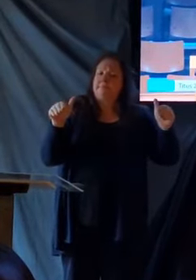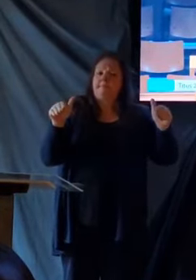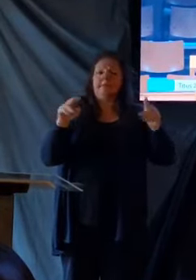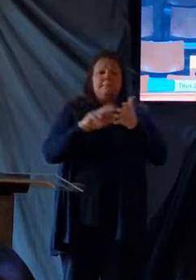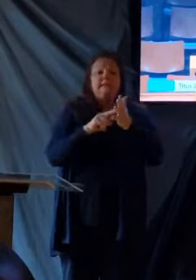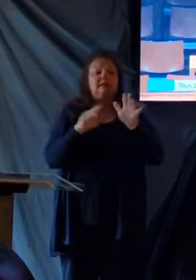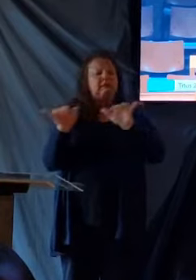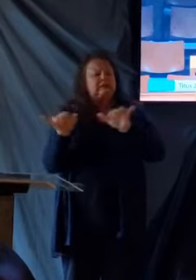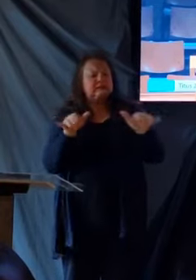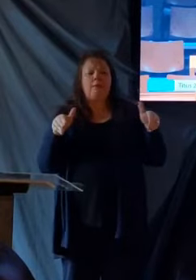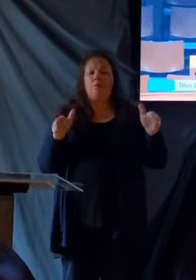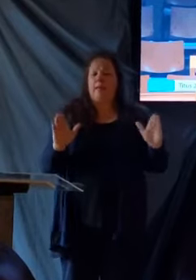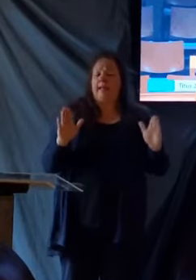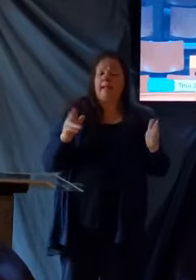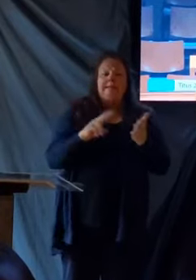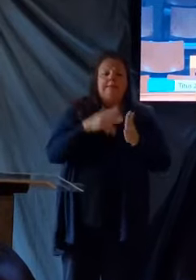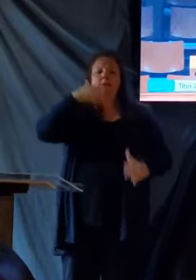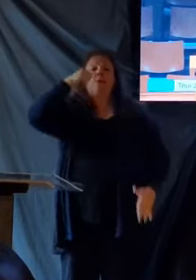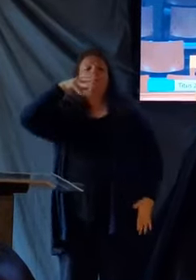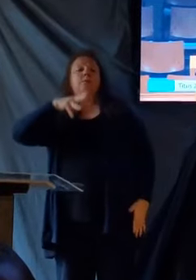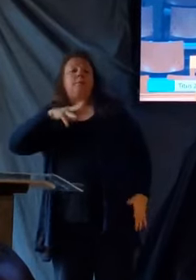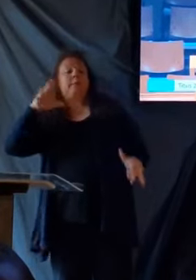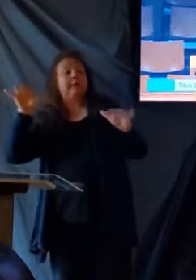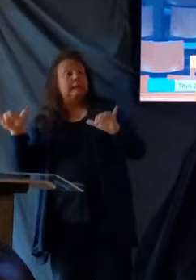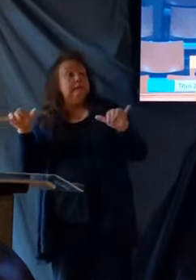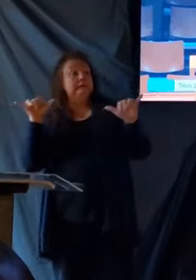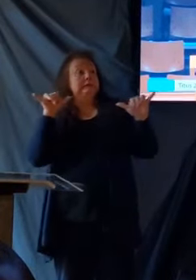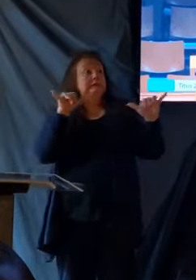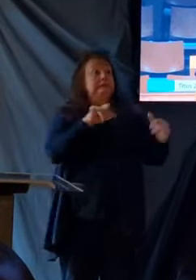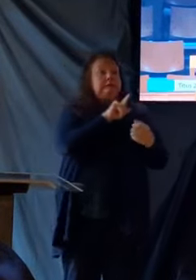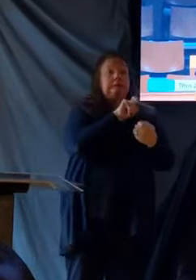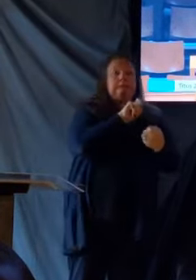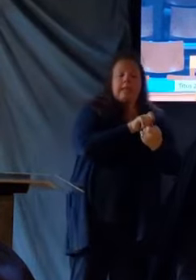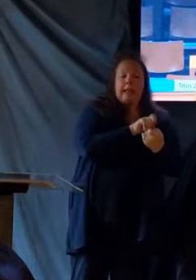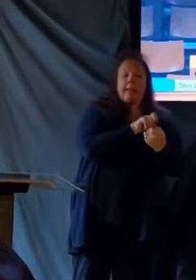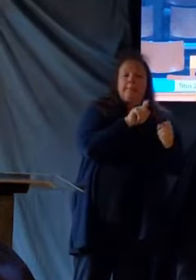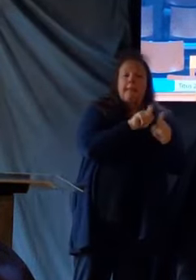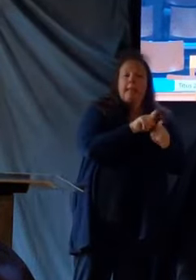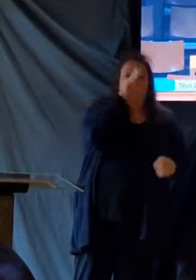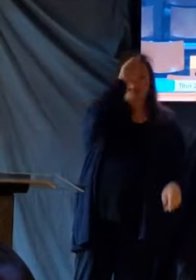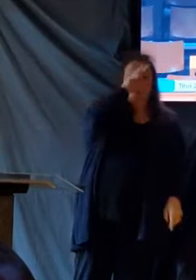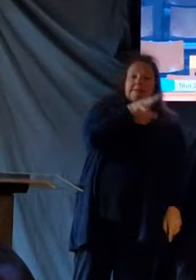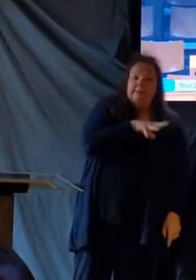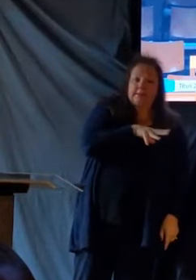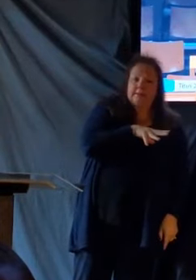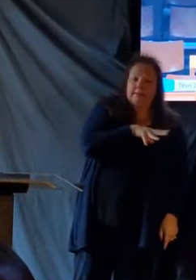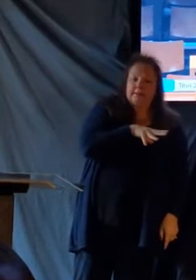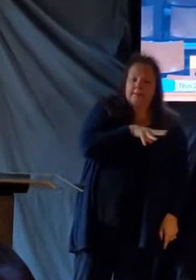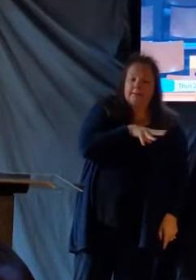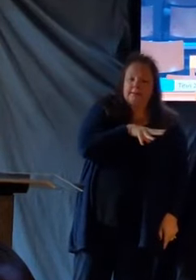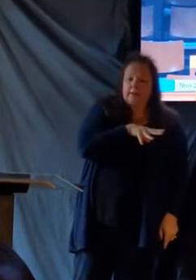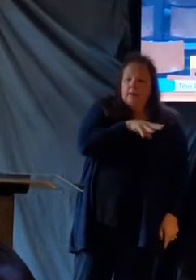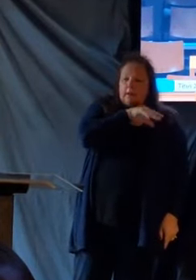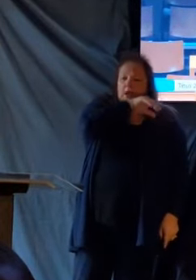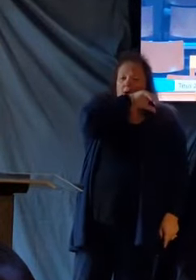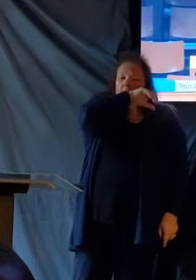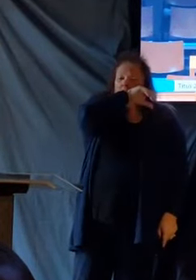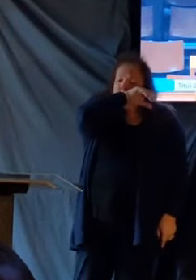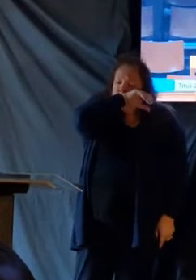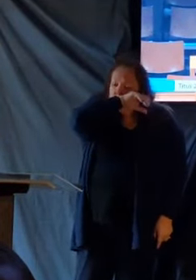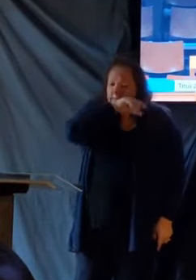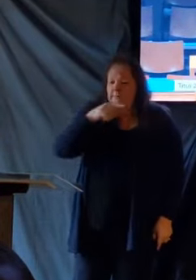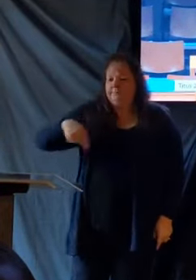way. Doesn't mean the older women are the same as the men, as male. They're still